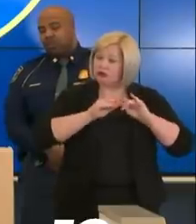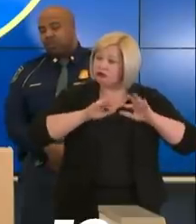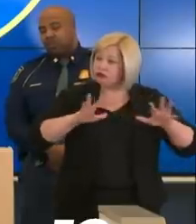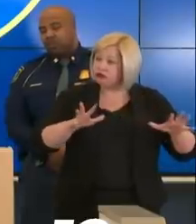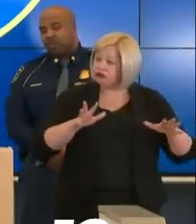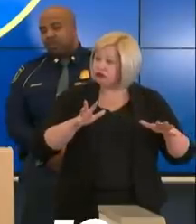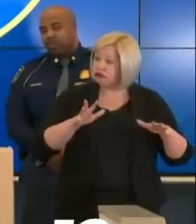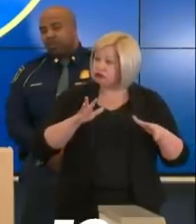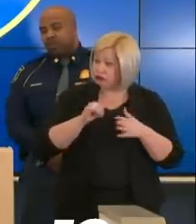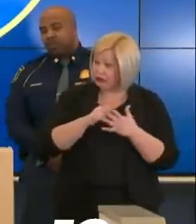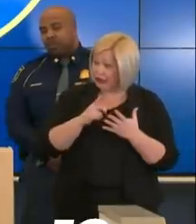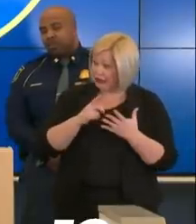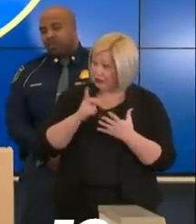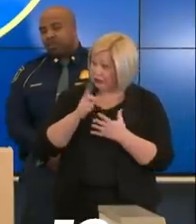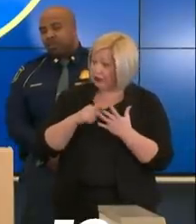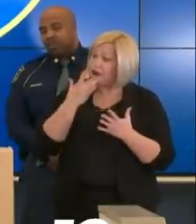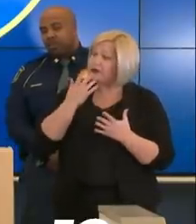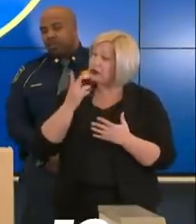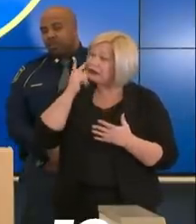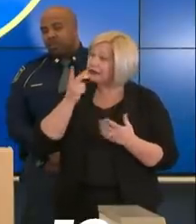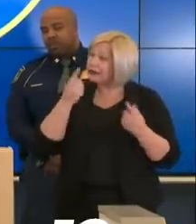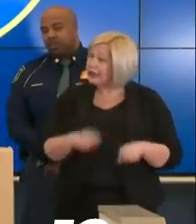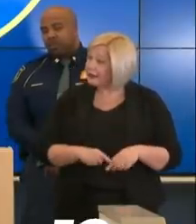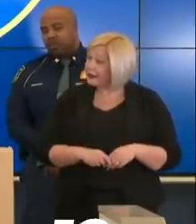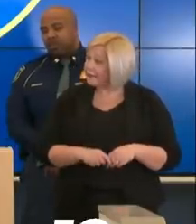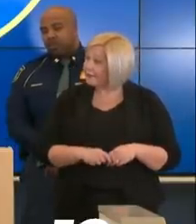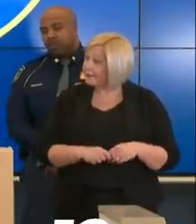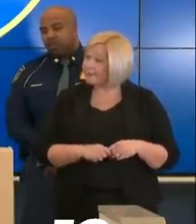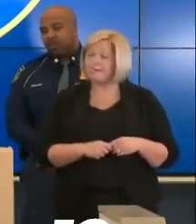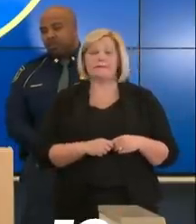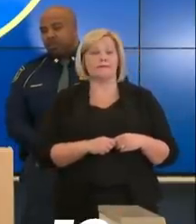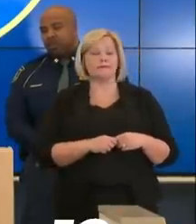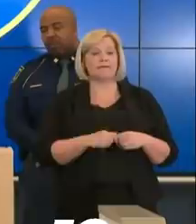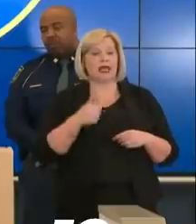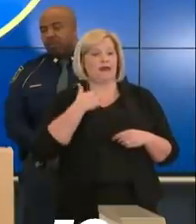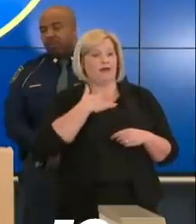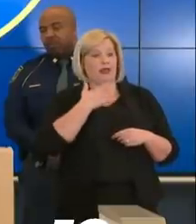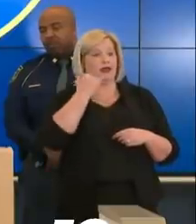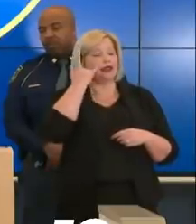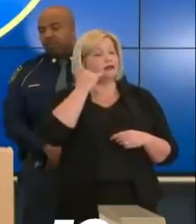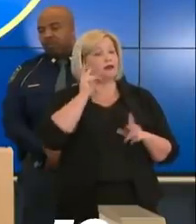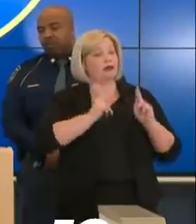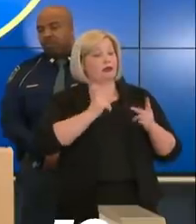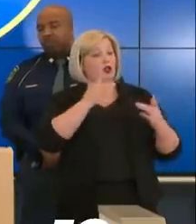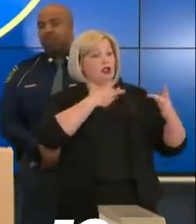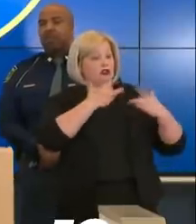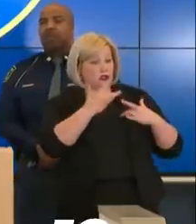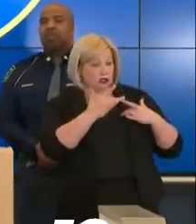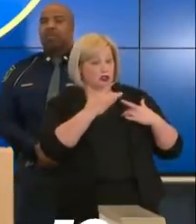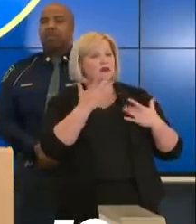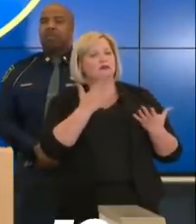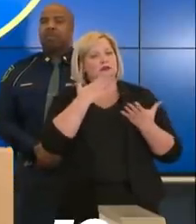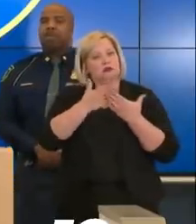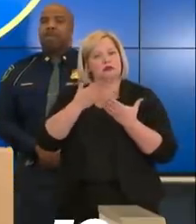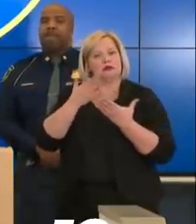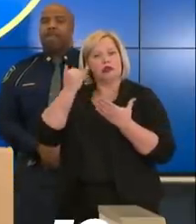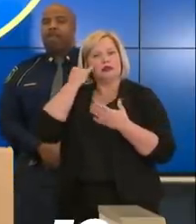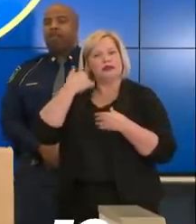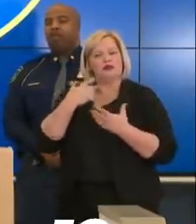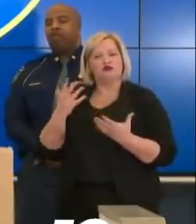Is that what you would like to see happen? I think people, if they're concerned, they should have a conversation with their